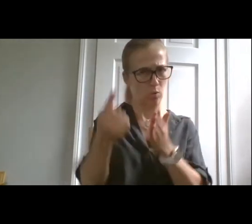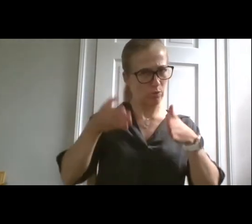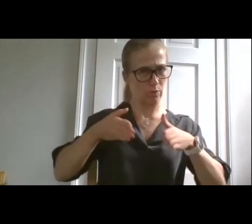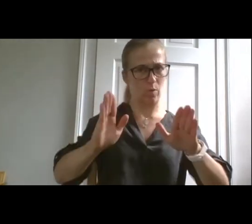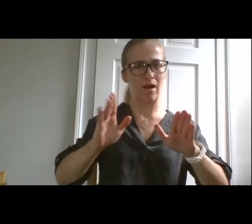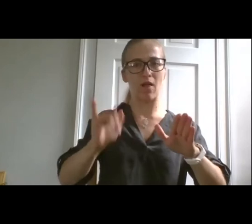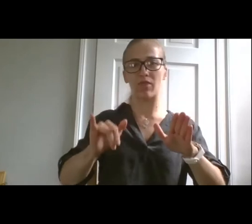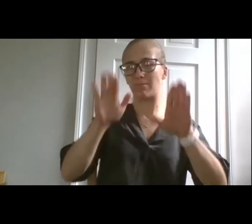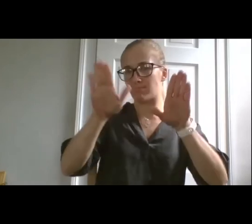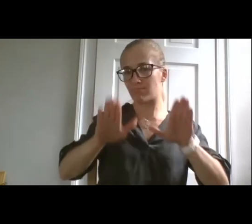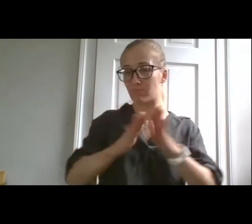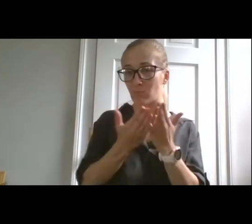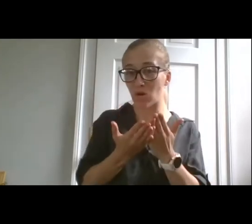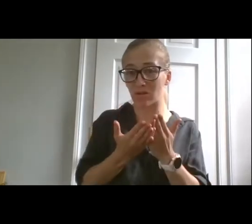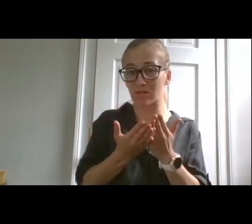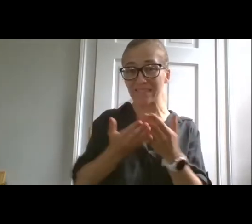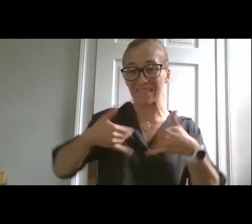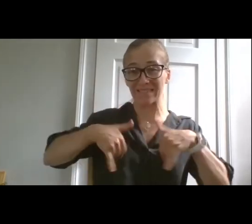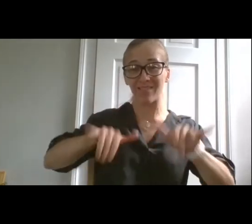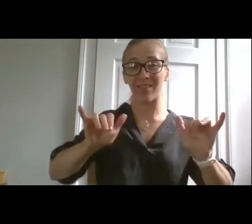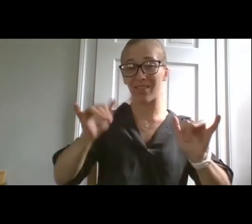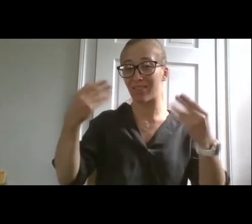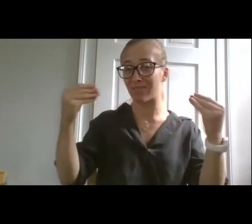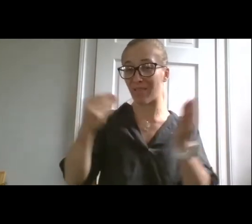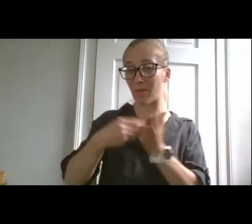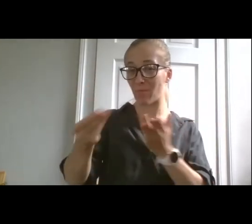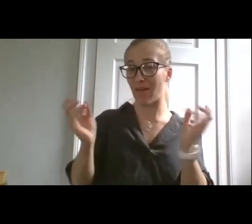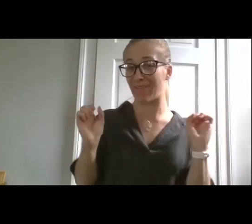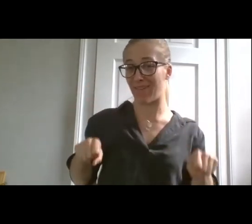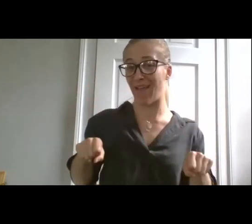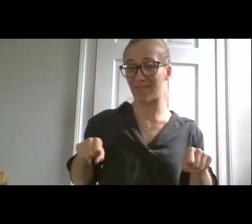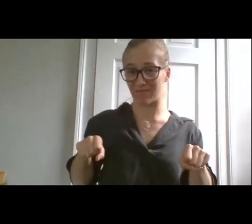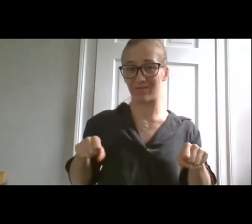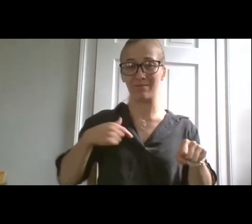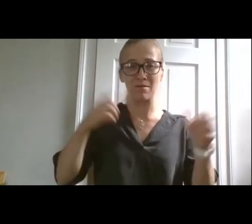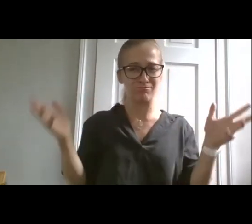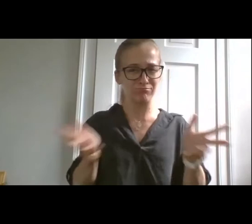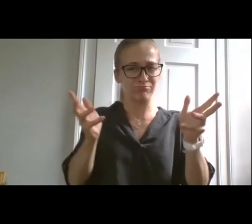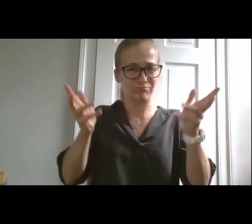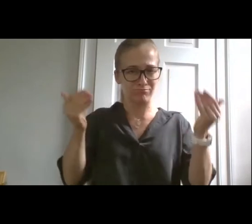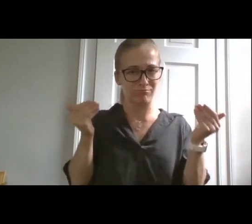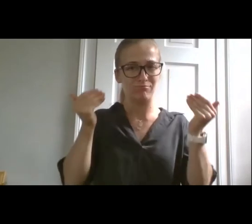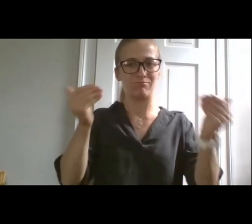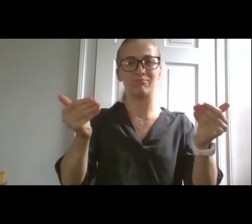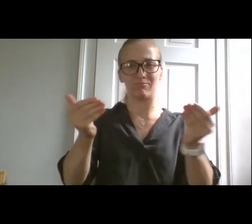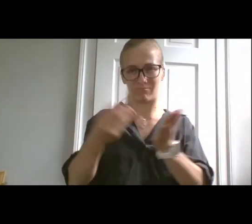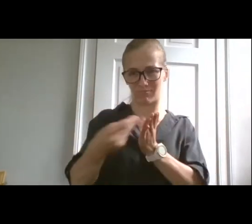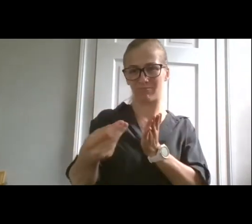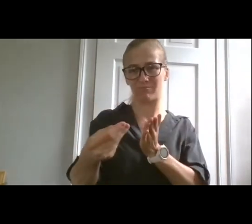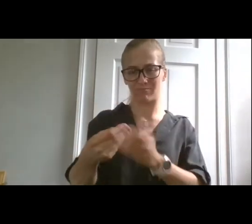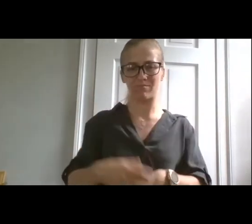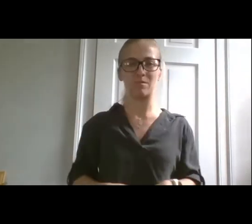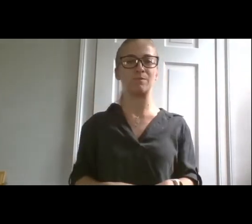those great books are, believe it or not, still for sale on this earth. And I encourage all of you to check them out.